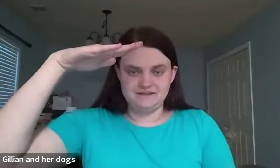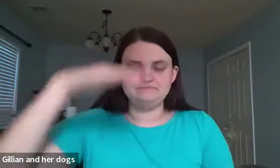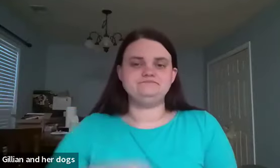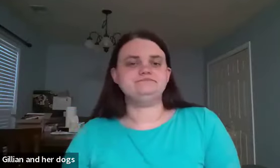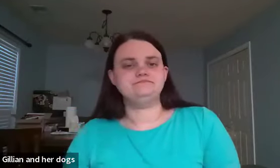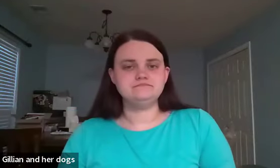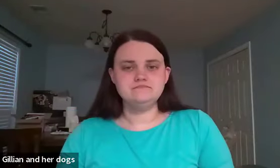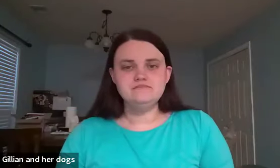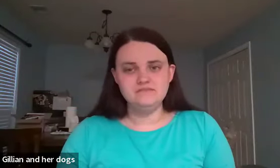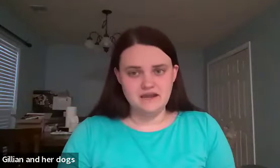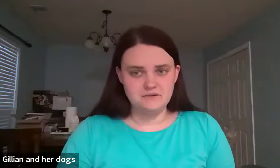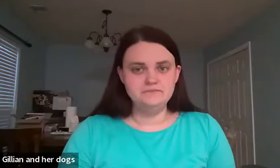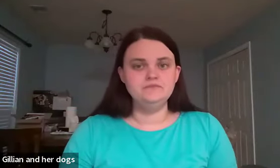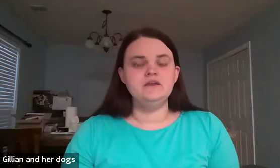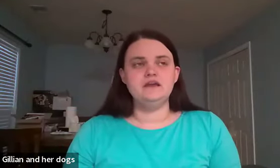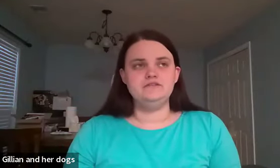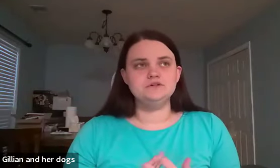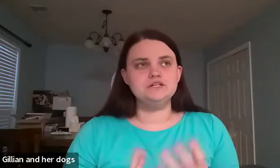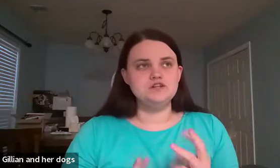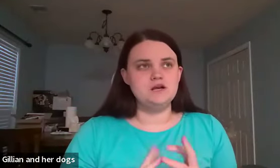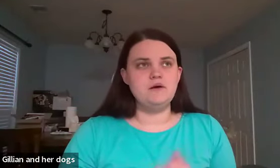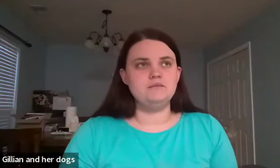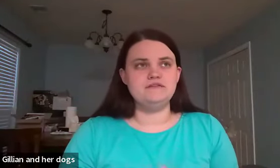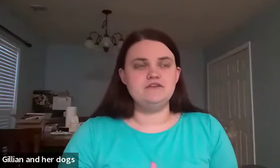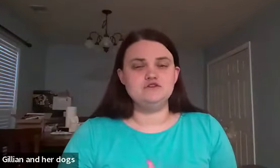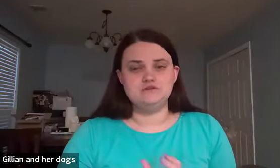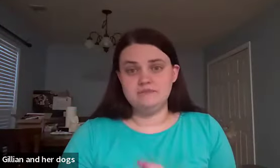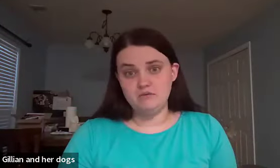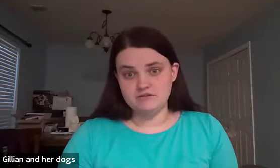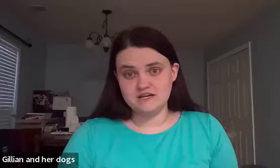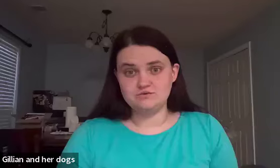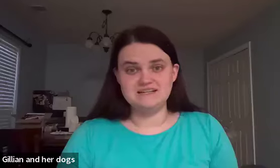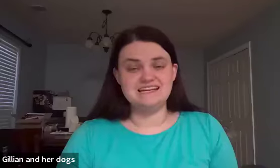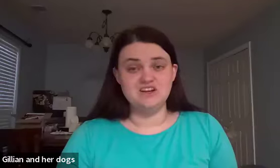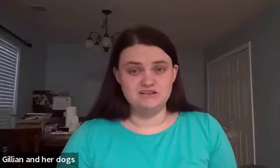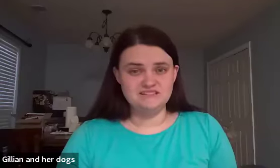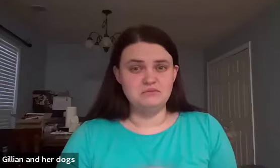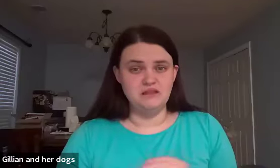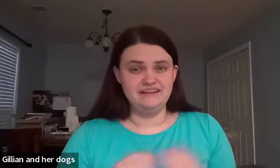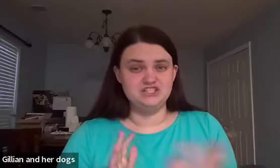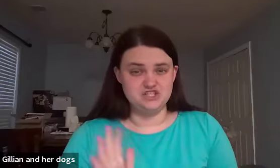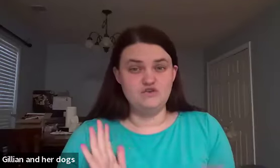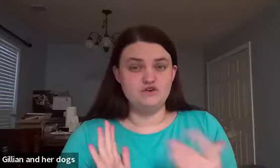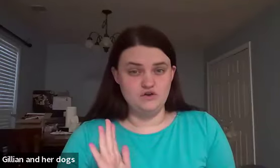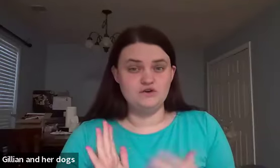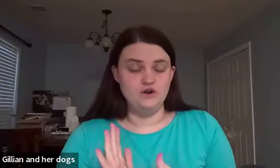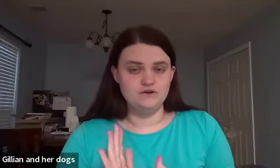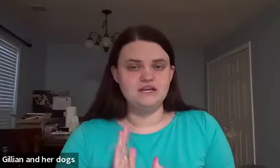Lightning. Now, if you were going to talk about when we've had those really bad weather days where it's like nonstop lightning is just over and over and over